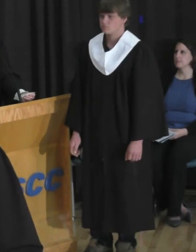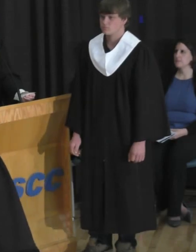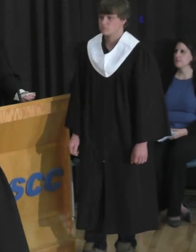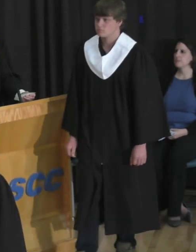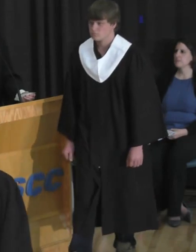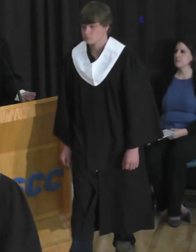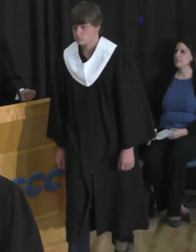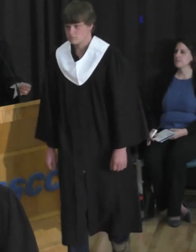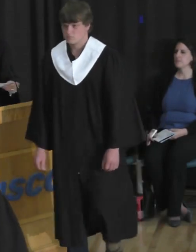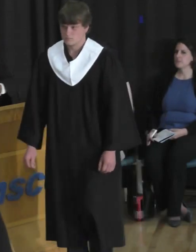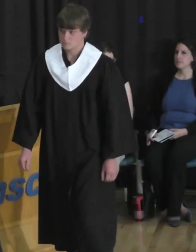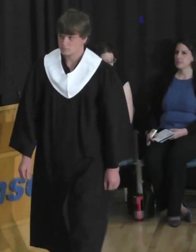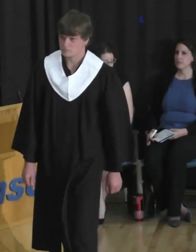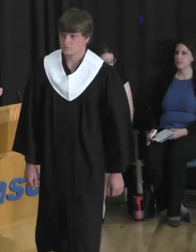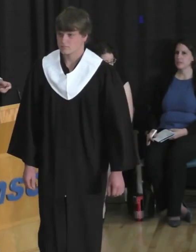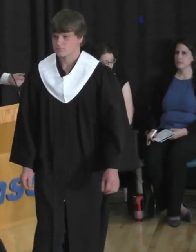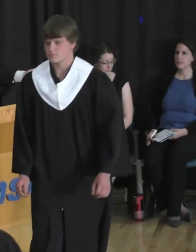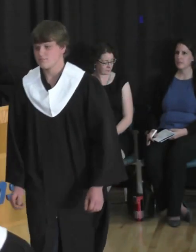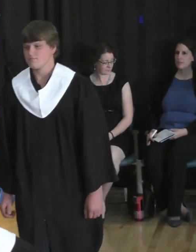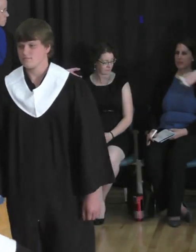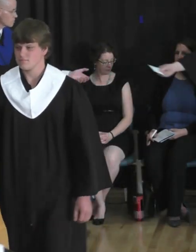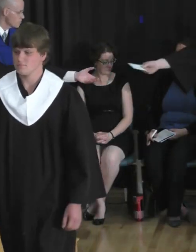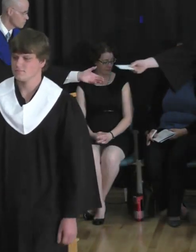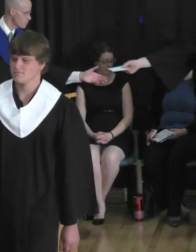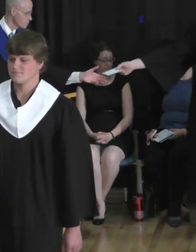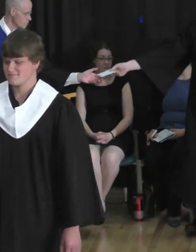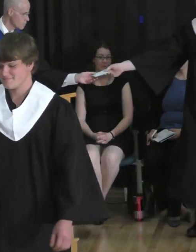Keenan Huntley Hines.